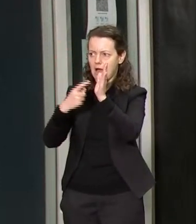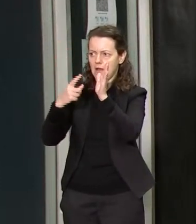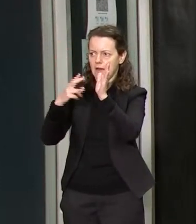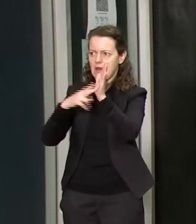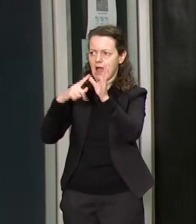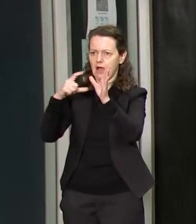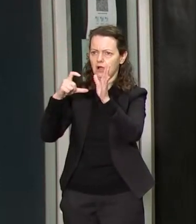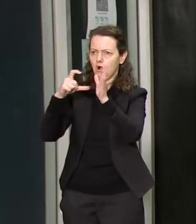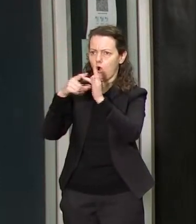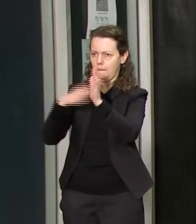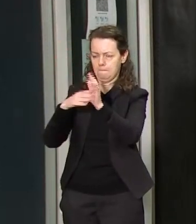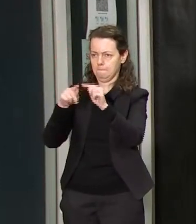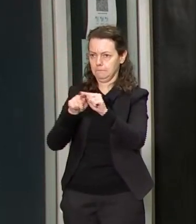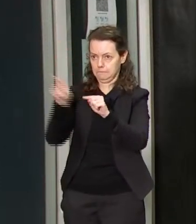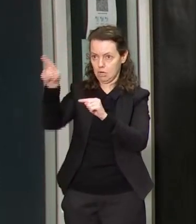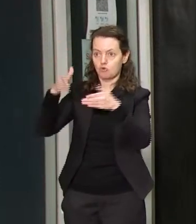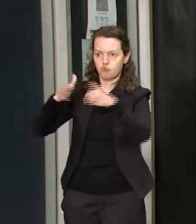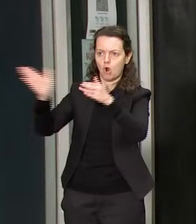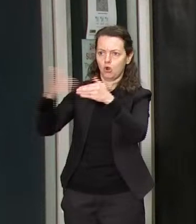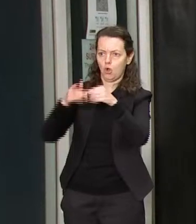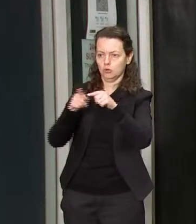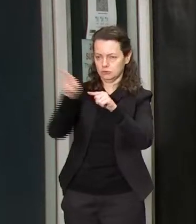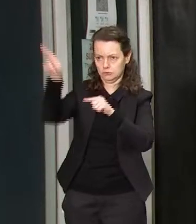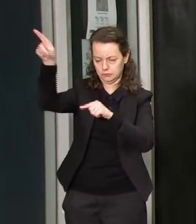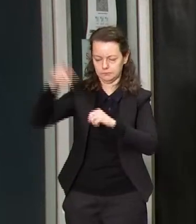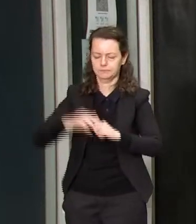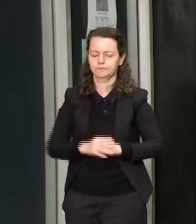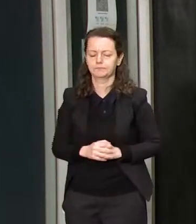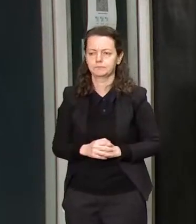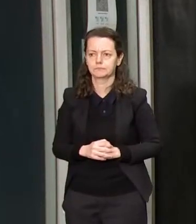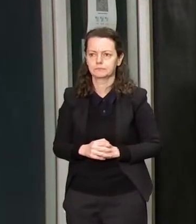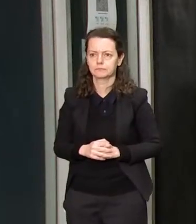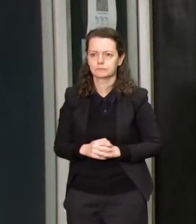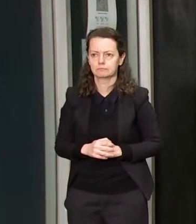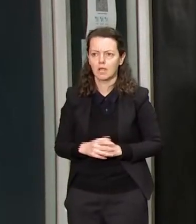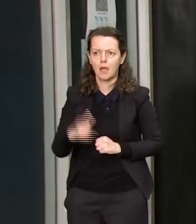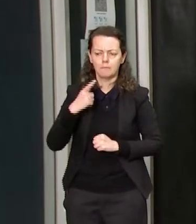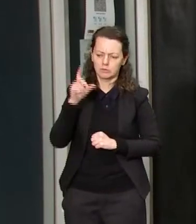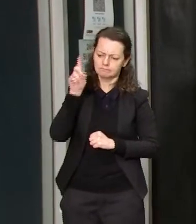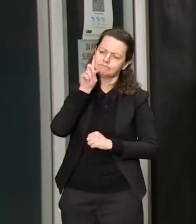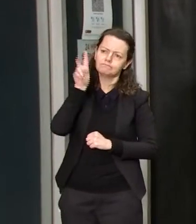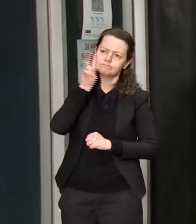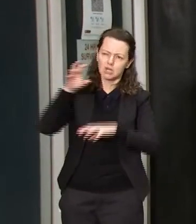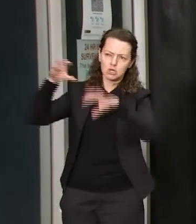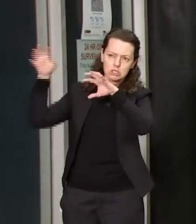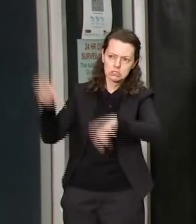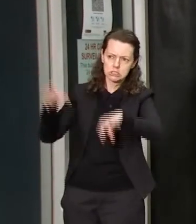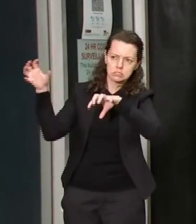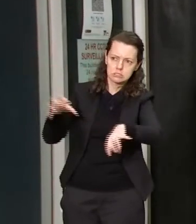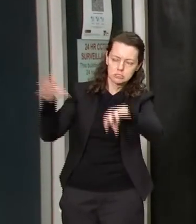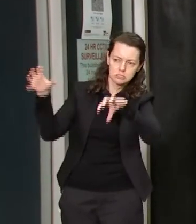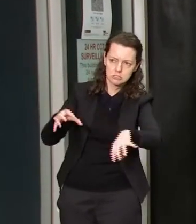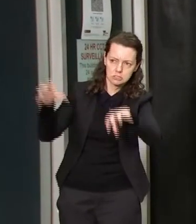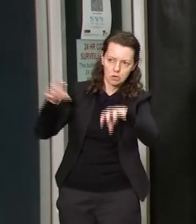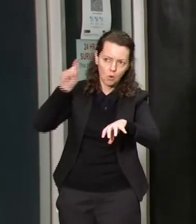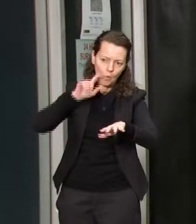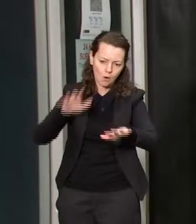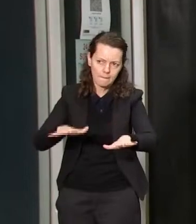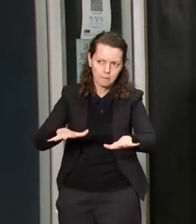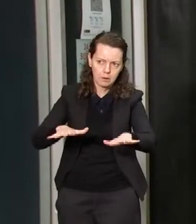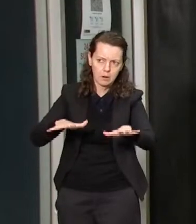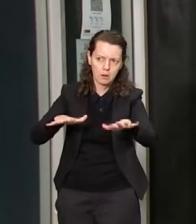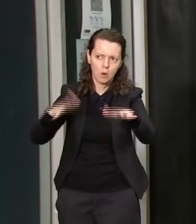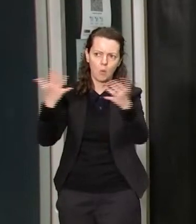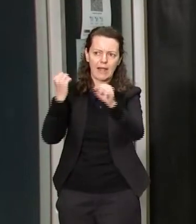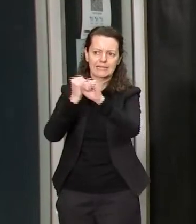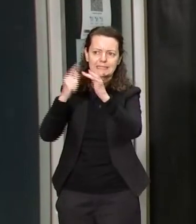What we'll see now in the coming days as a result of the heavy rainfall is riverine flooding start to set in, particularly in